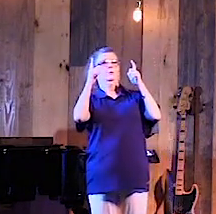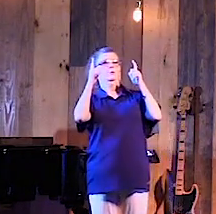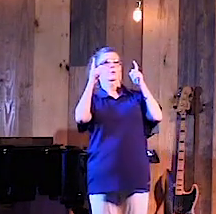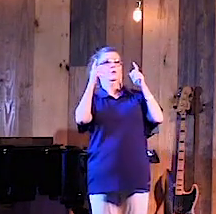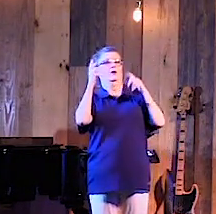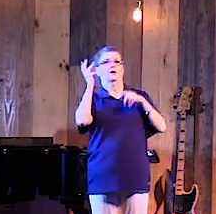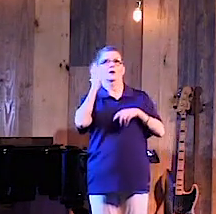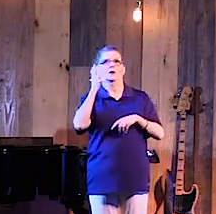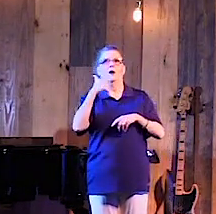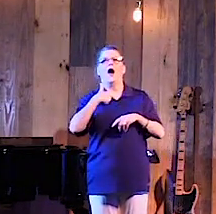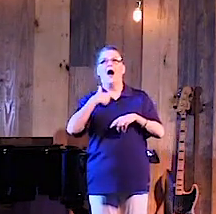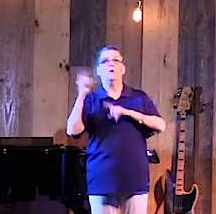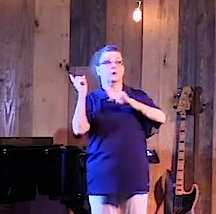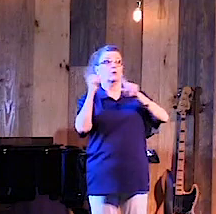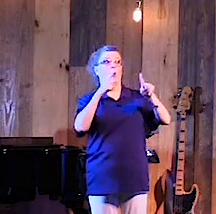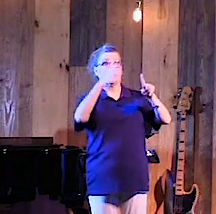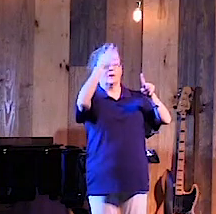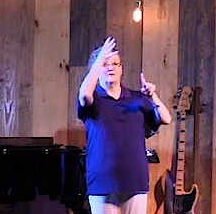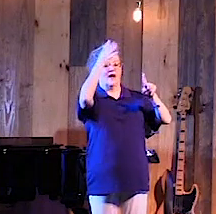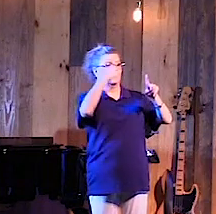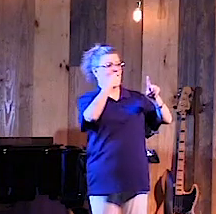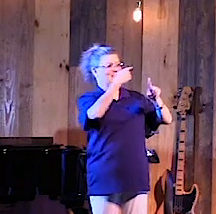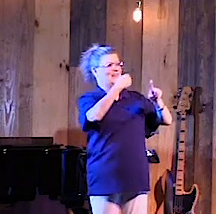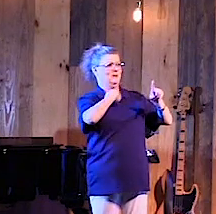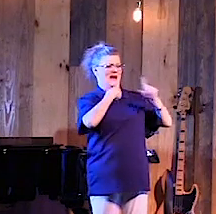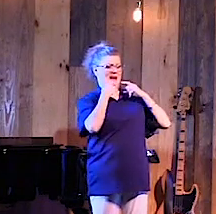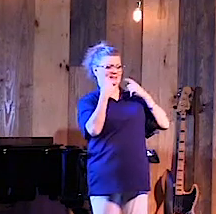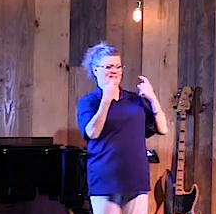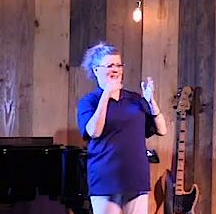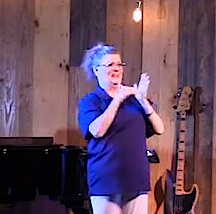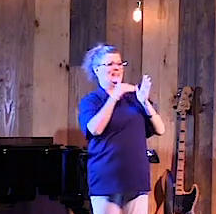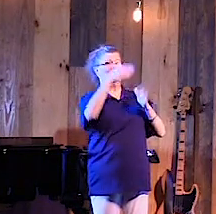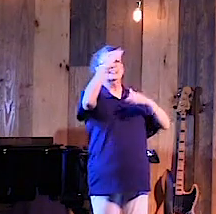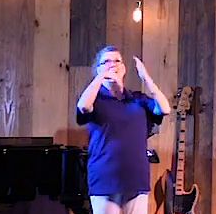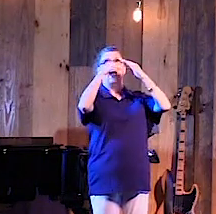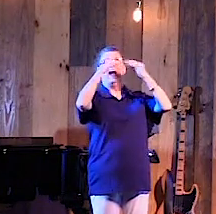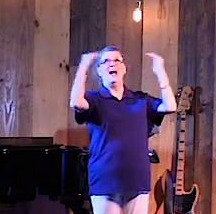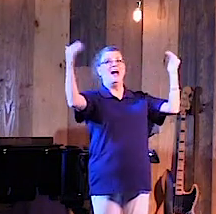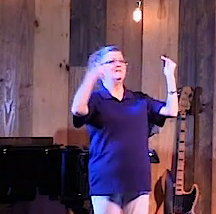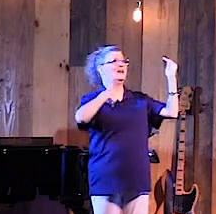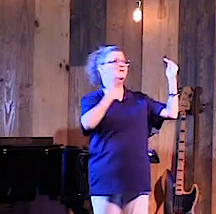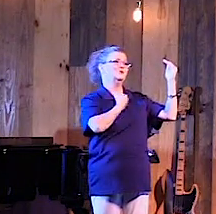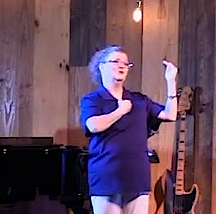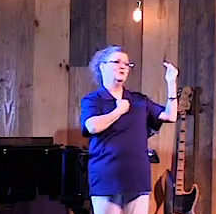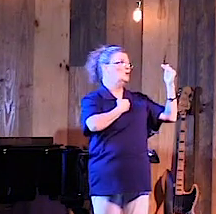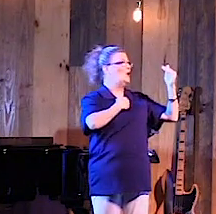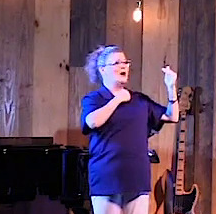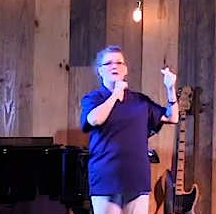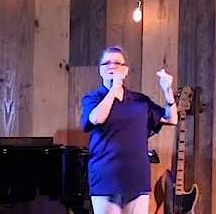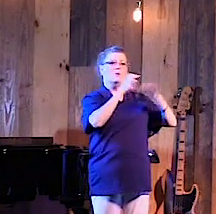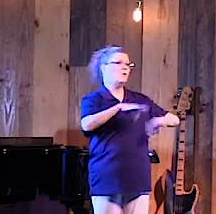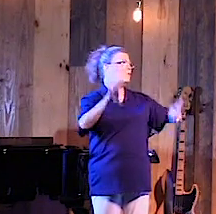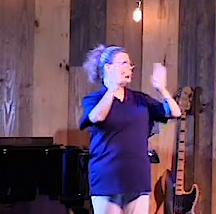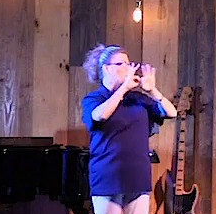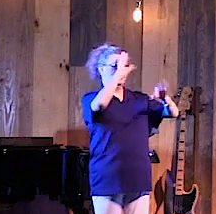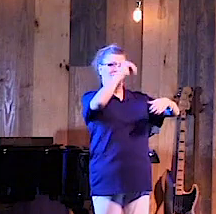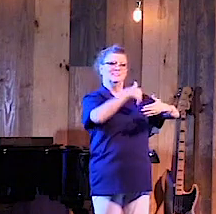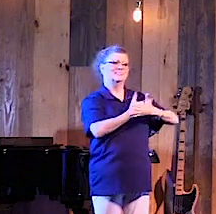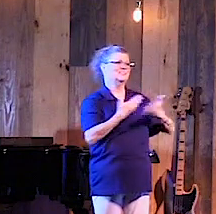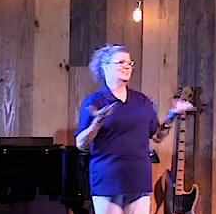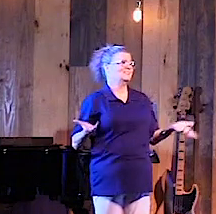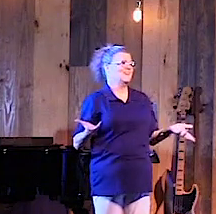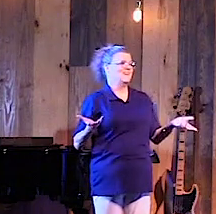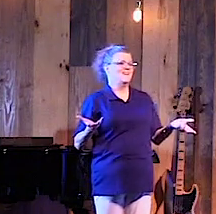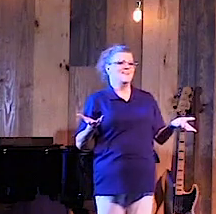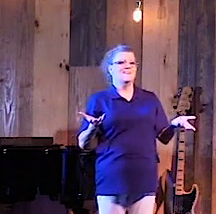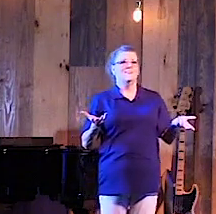up and go to my father, and I will say to him, 'Father, I've sinned against heaven and in your sight. I'm no longer worthy to be called your son,'" right?